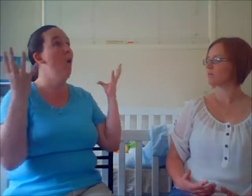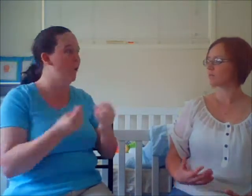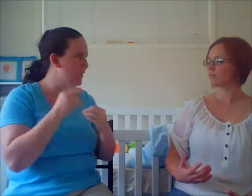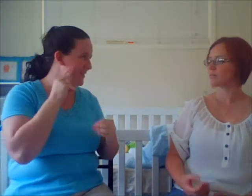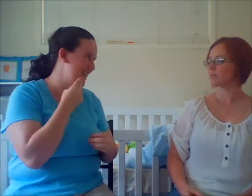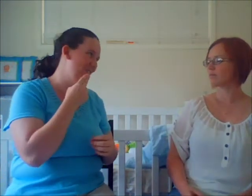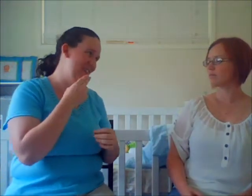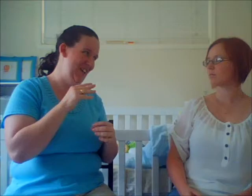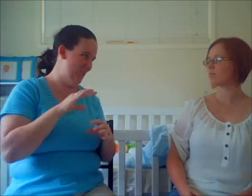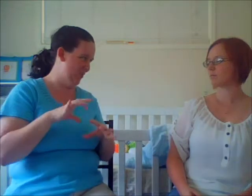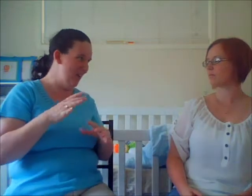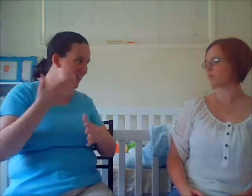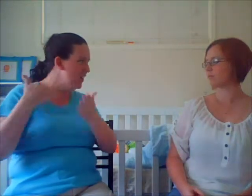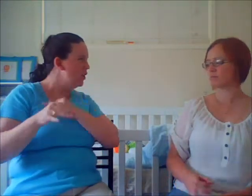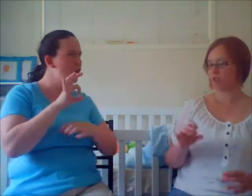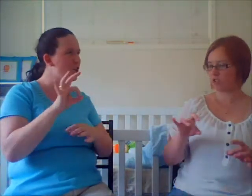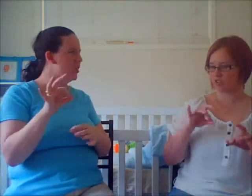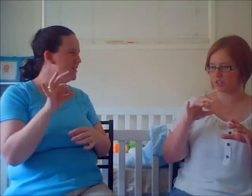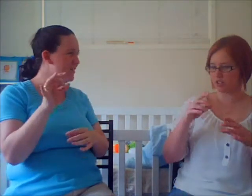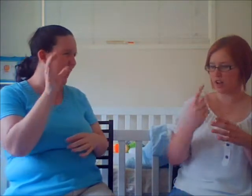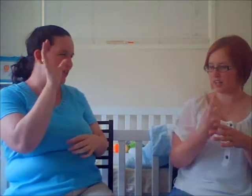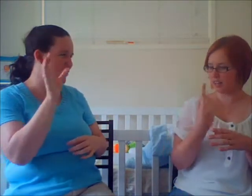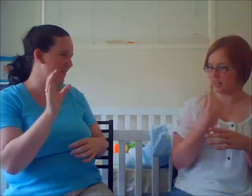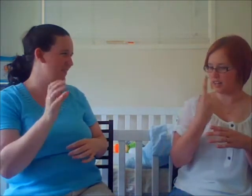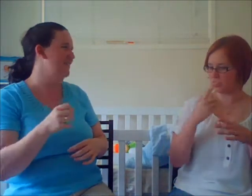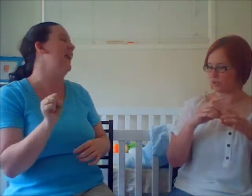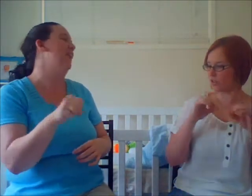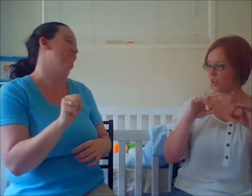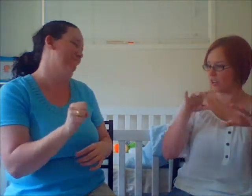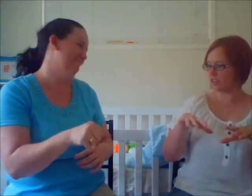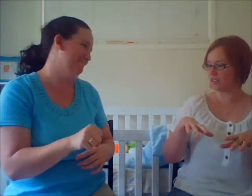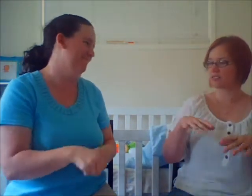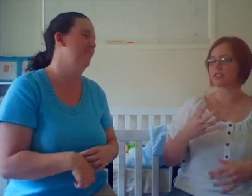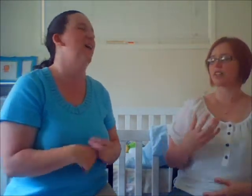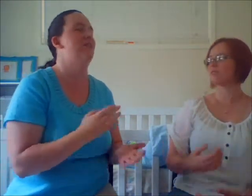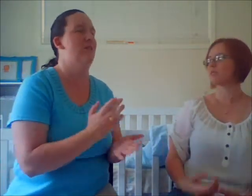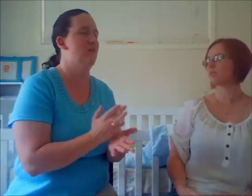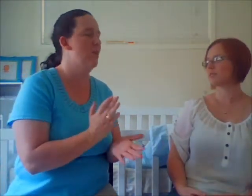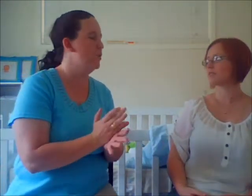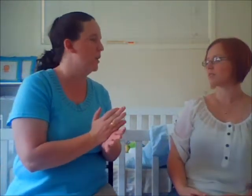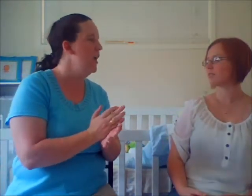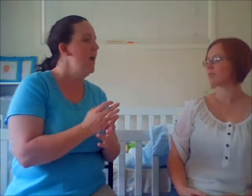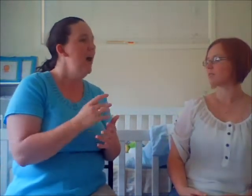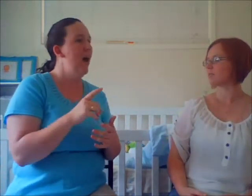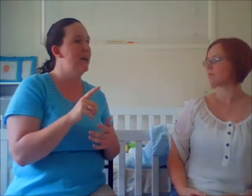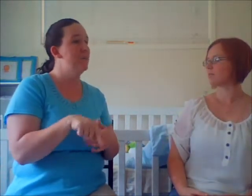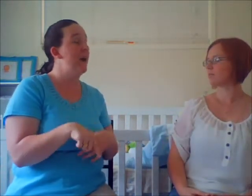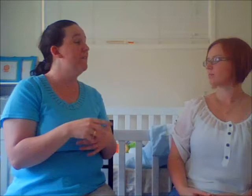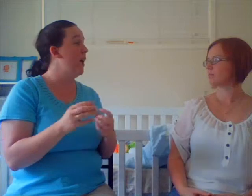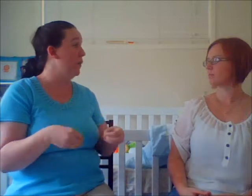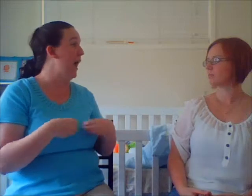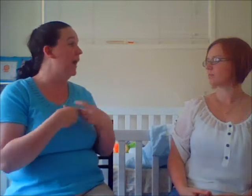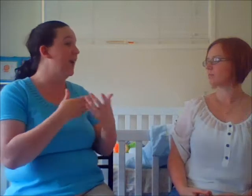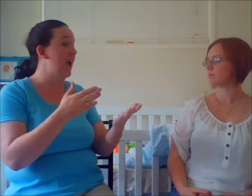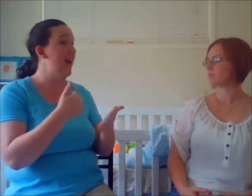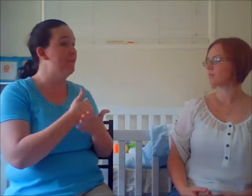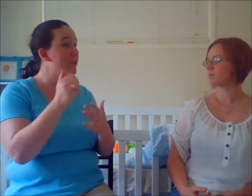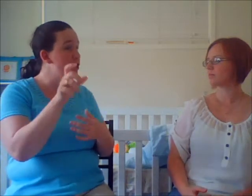all deaf history, not just isolated to Australia. Yes, that's so true. And as part of that, I would allocate every